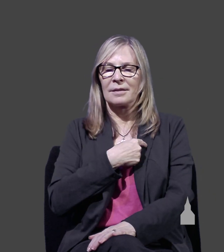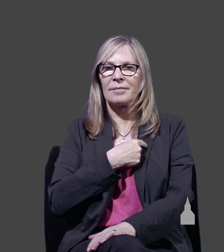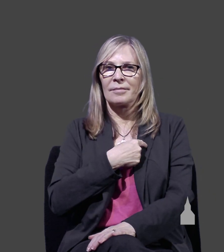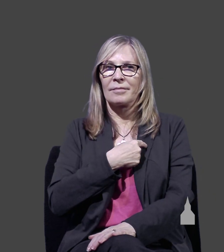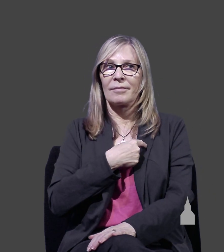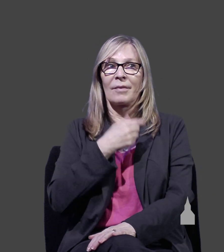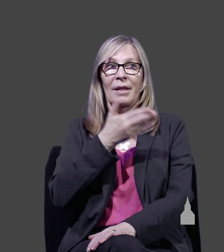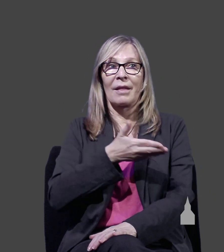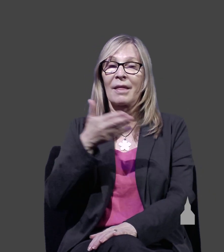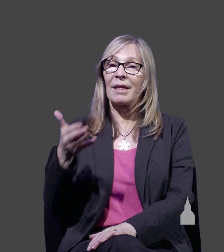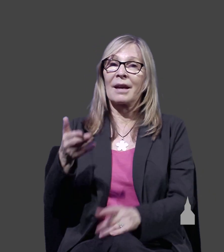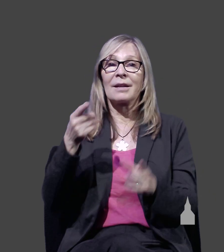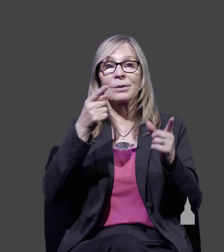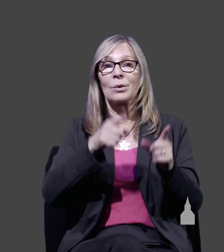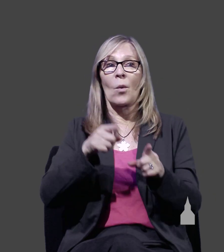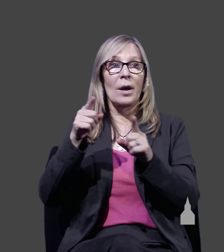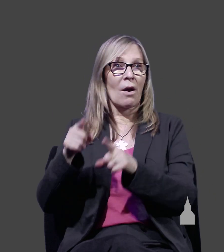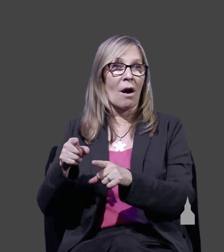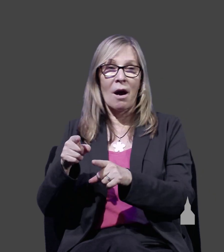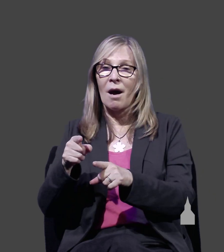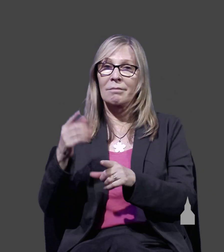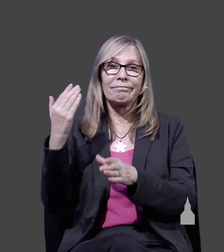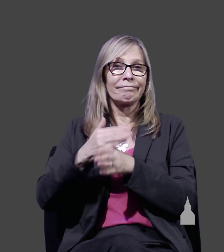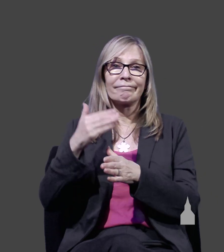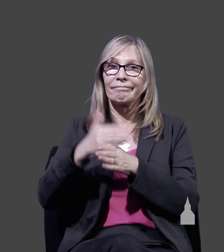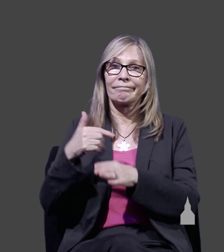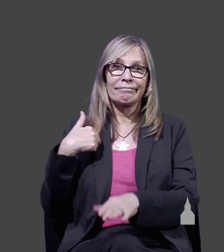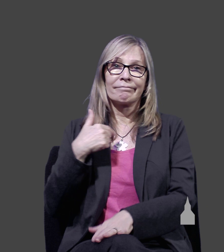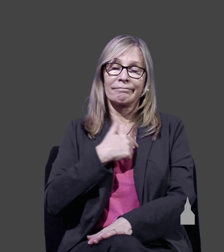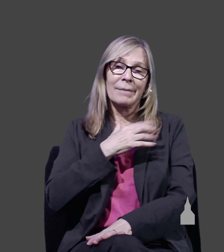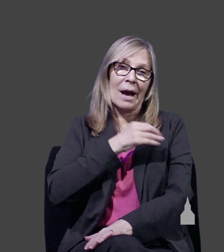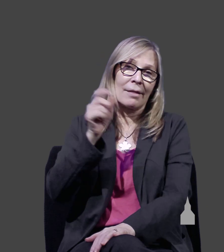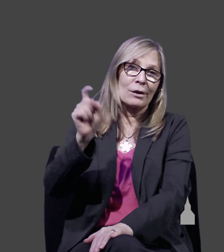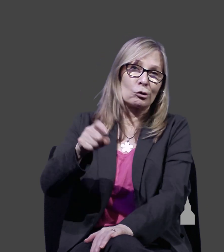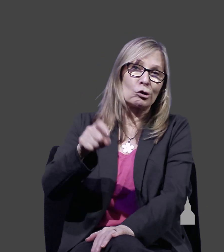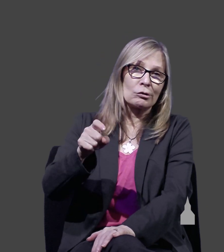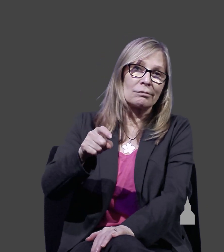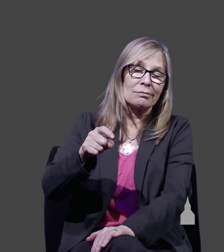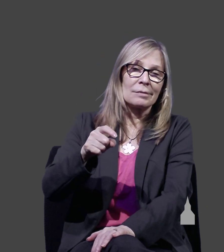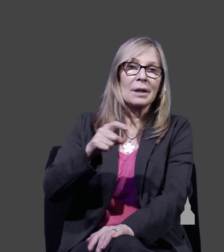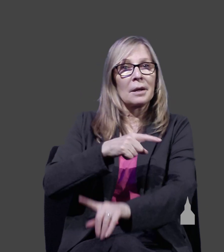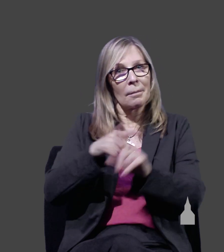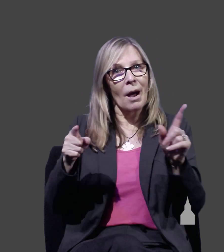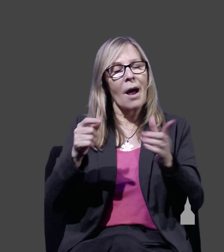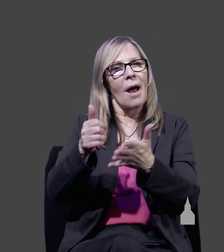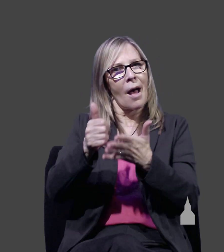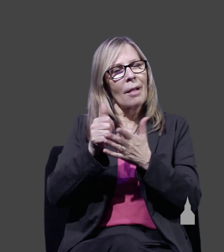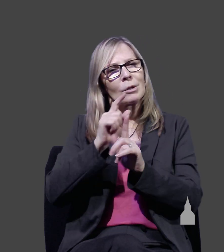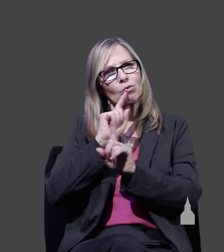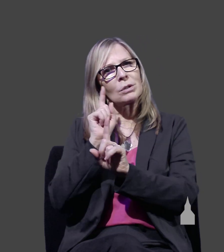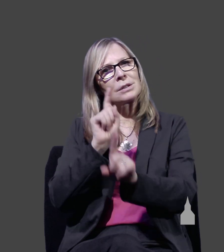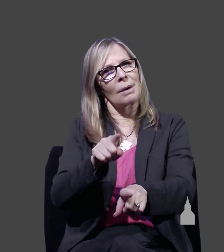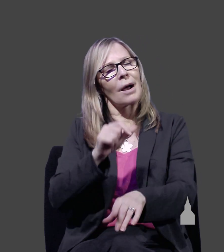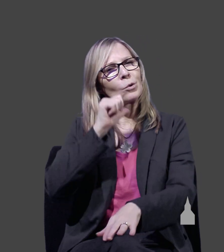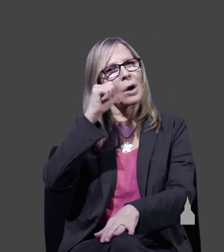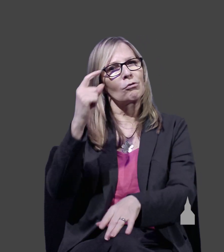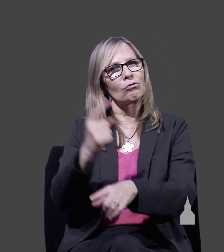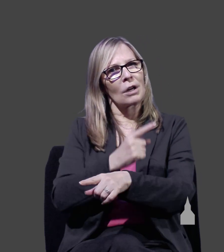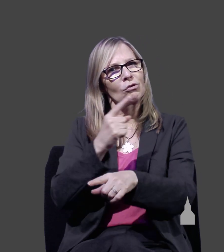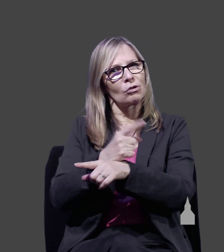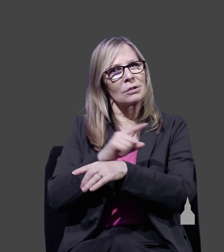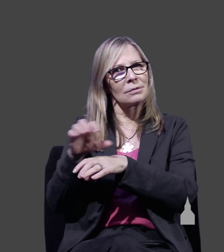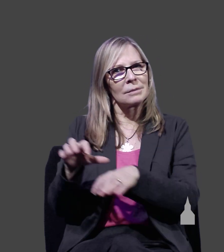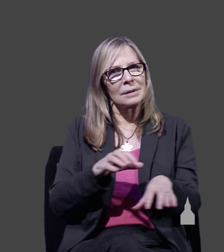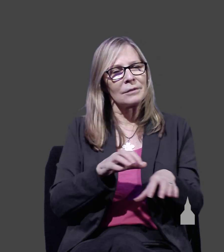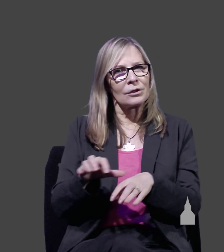The things that are going on bother us, and they should because they're unrighteous. But Lord, help us respond to unrighteousness